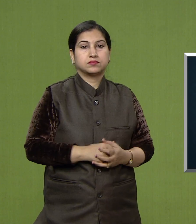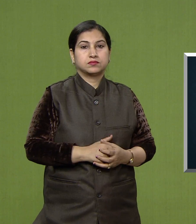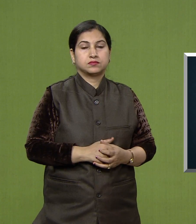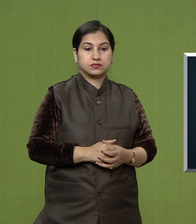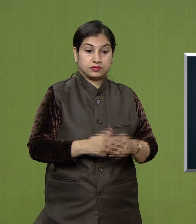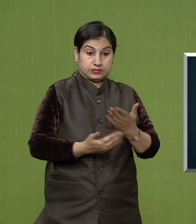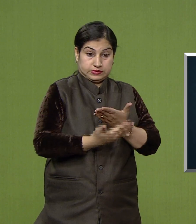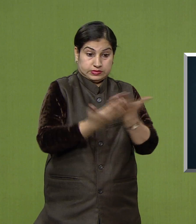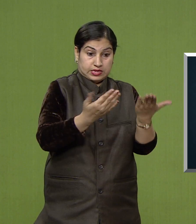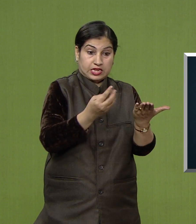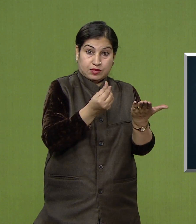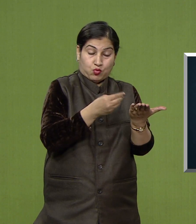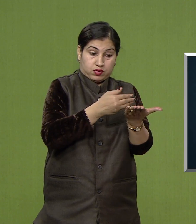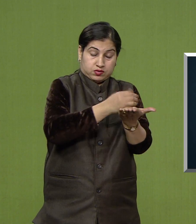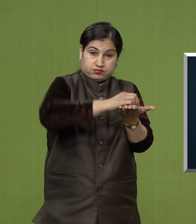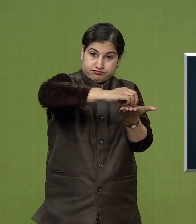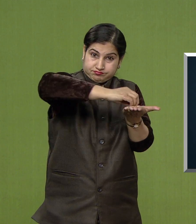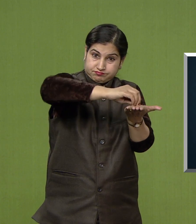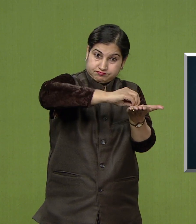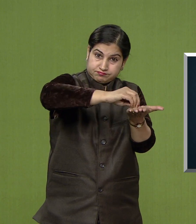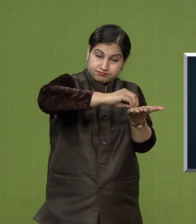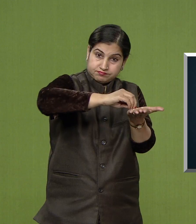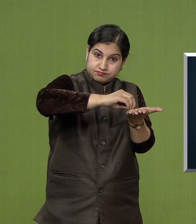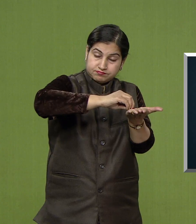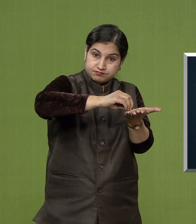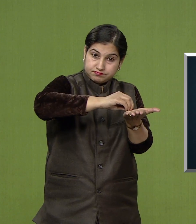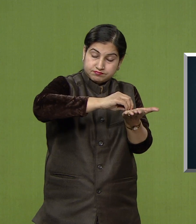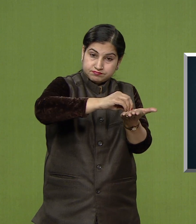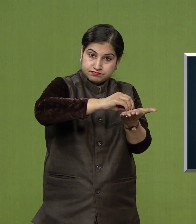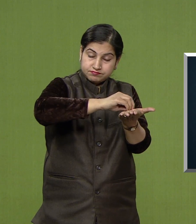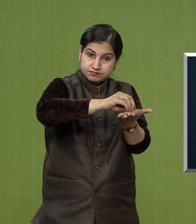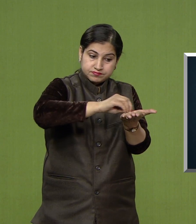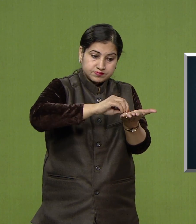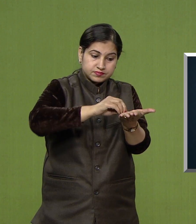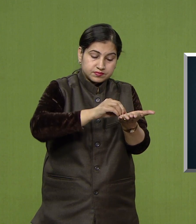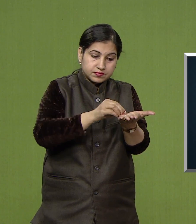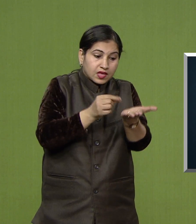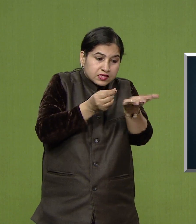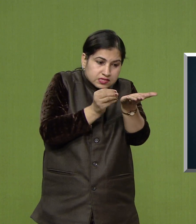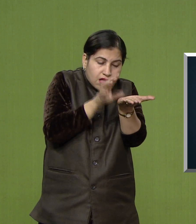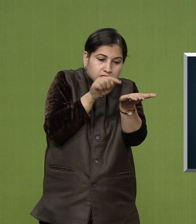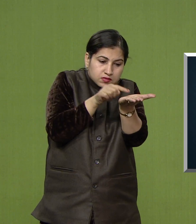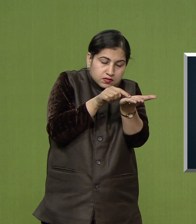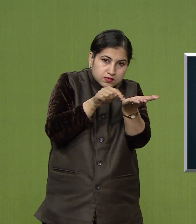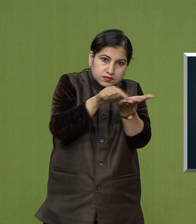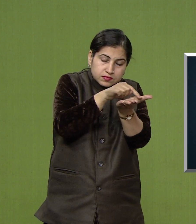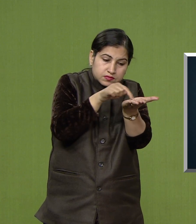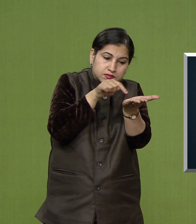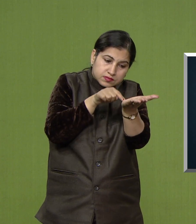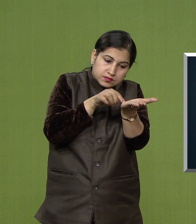dip it in the stain remover and gently rub the stain starting from its outer corner moving